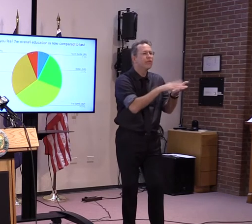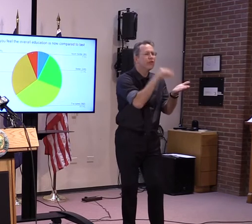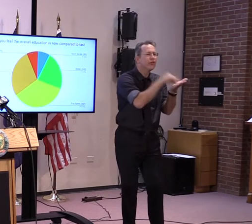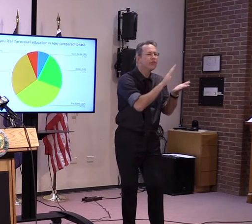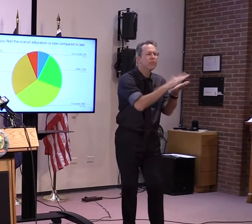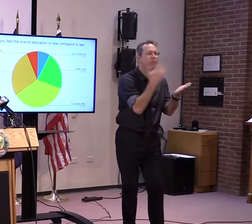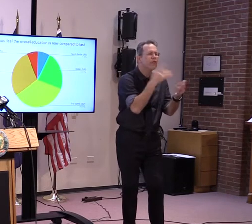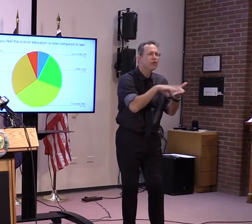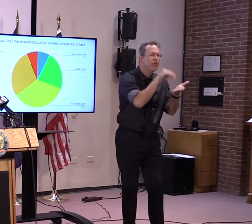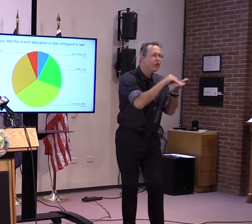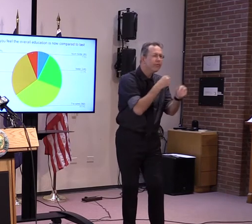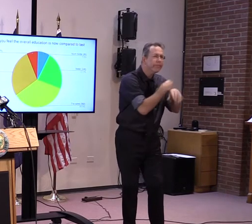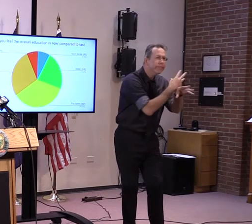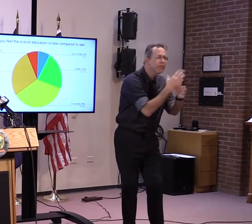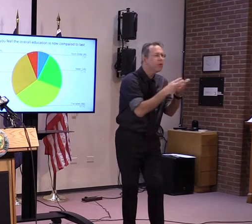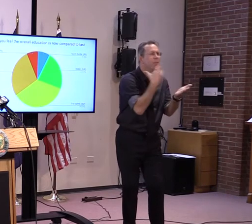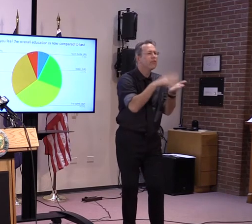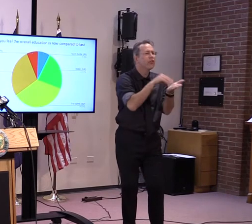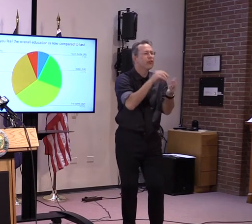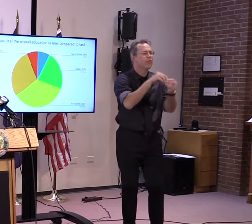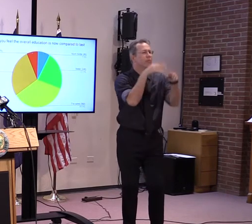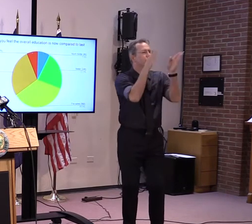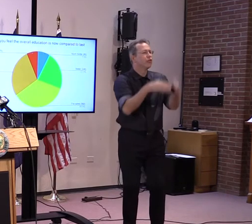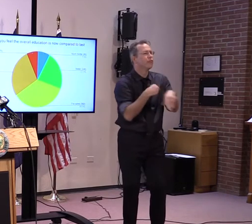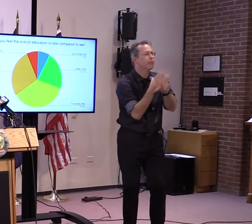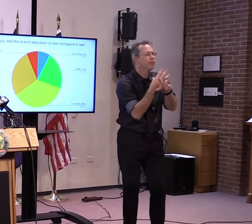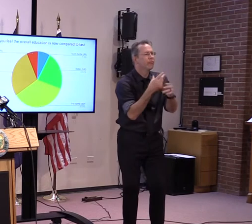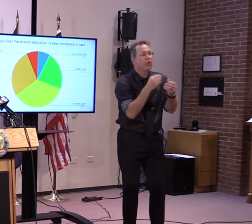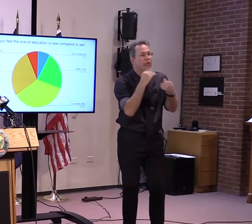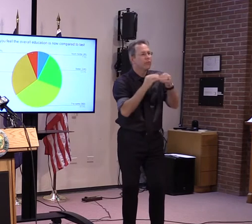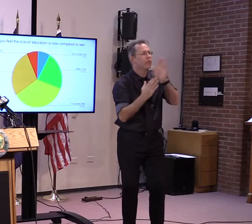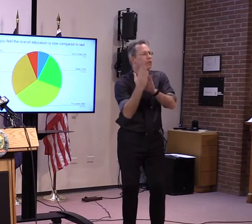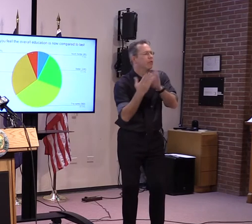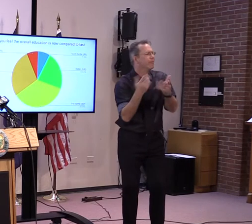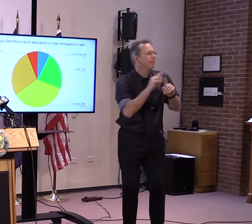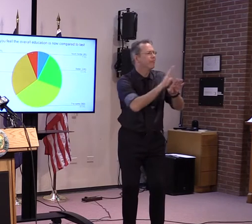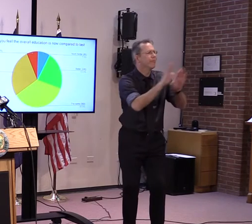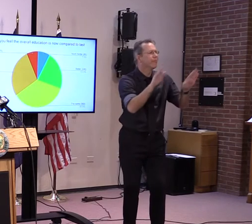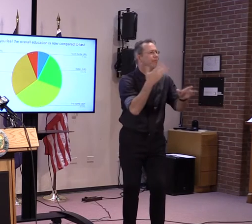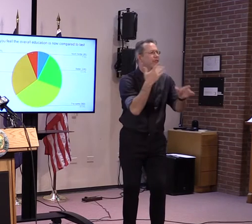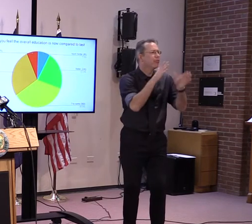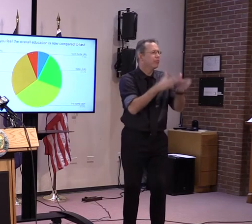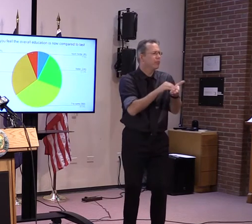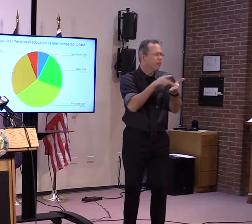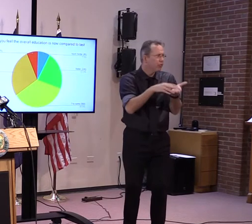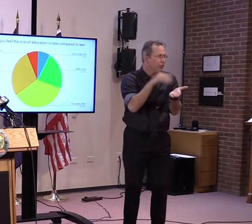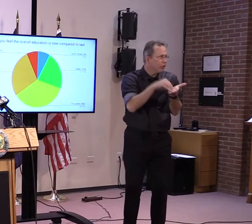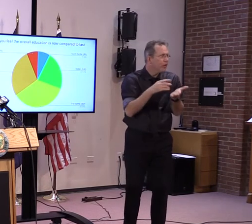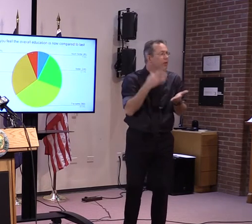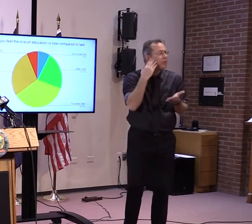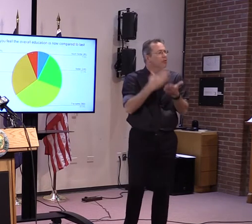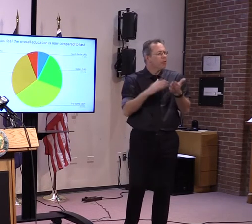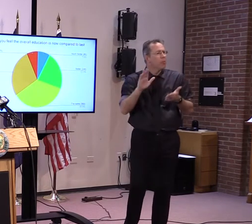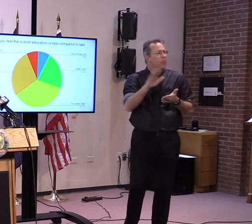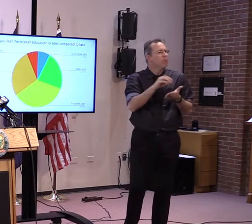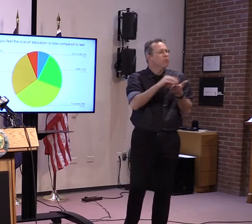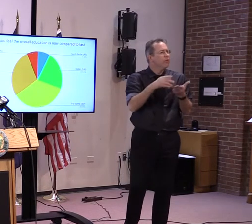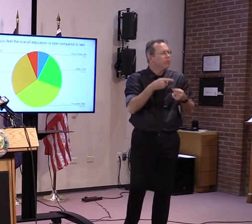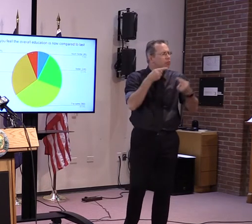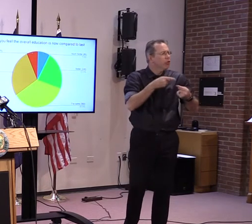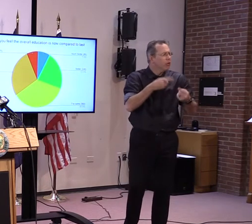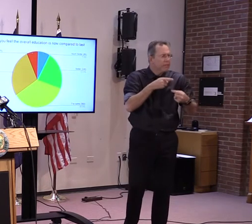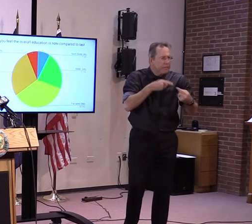there are students that are really struggling, and I can obviously add my students. I know people that are really struggling, that are failing their courses,